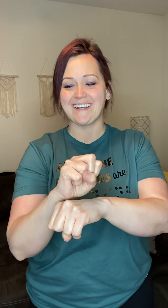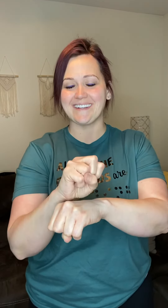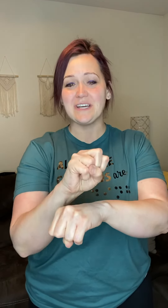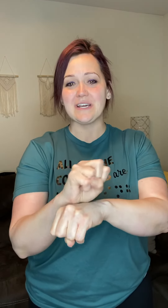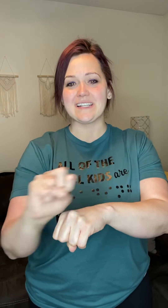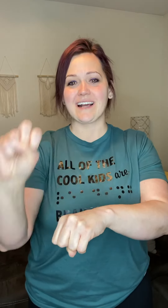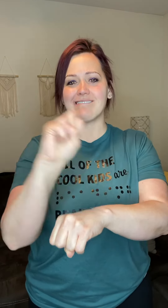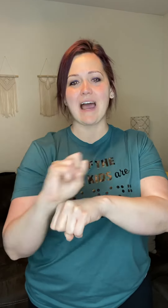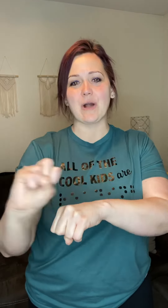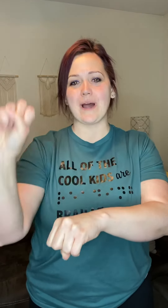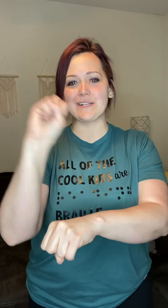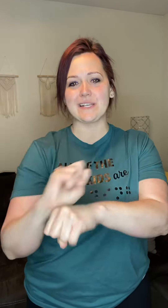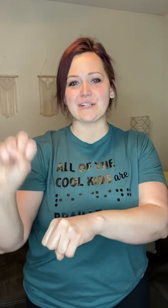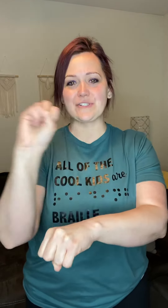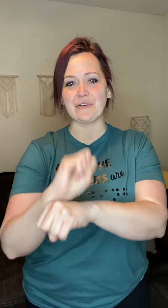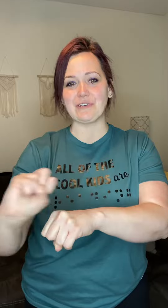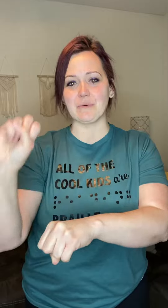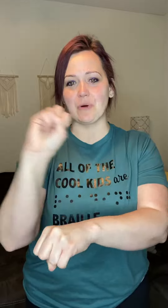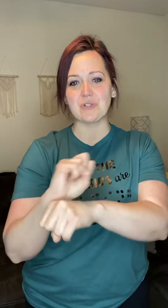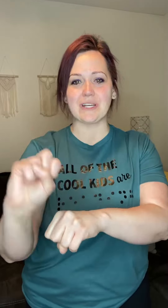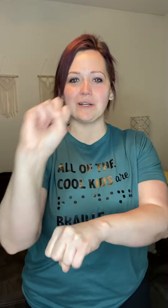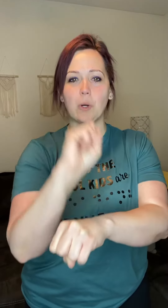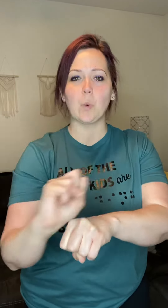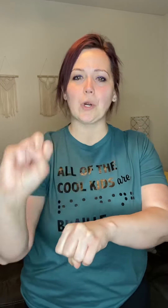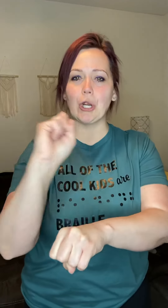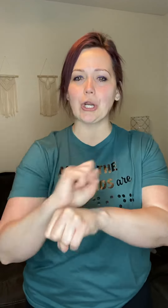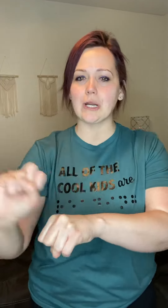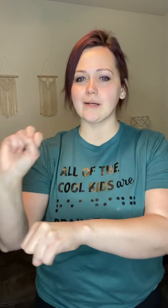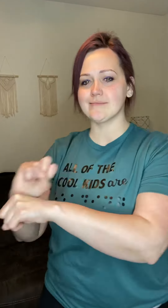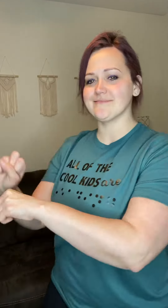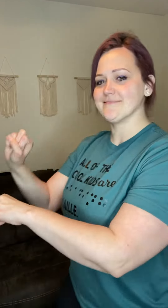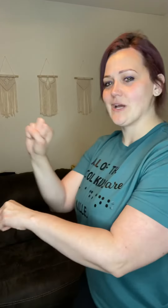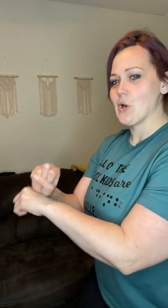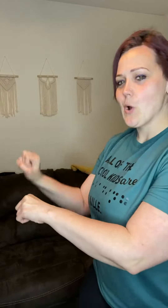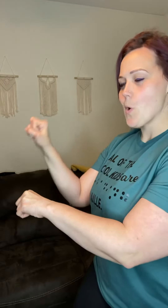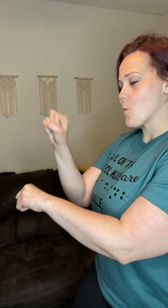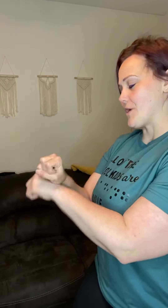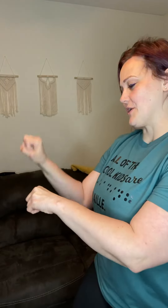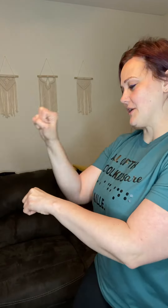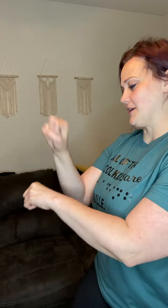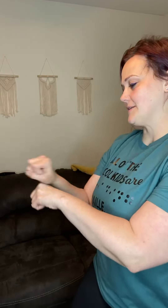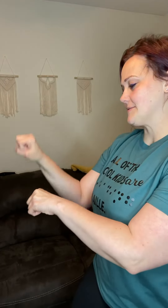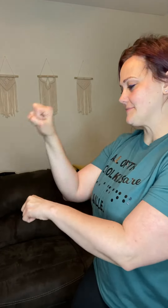hand, clockwise in a circular motion. Work. Work.